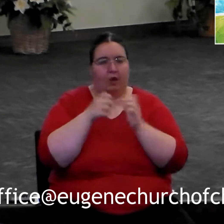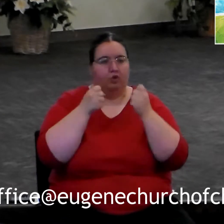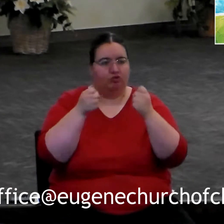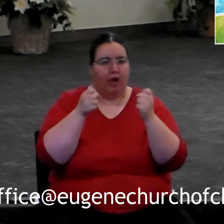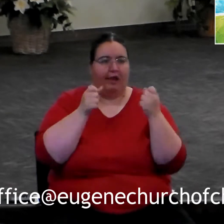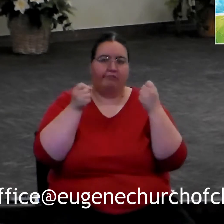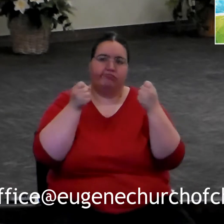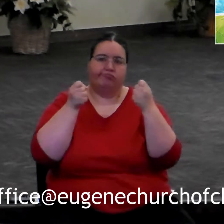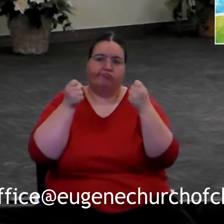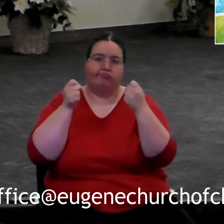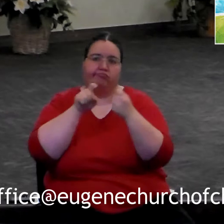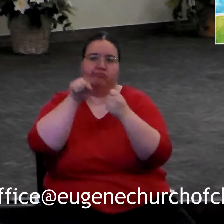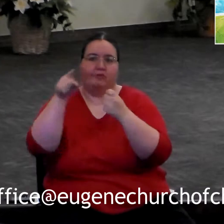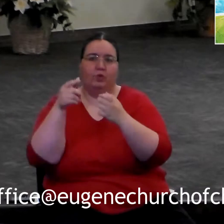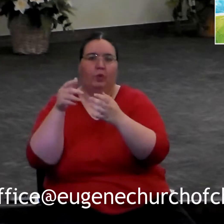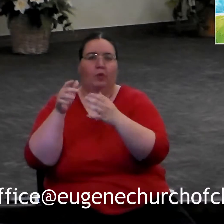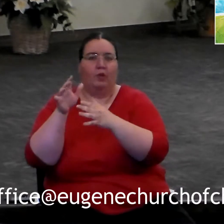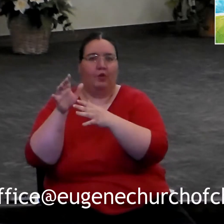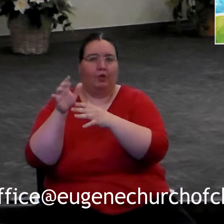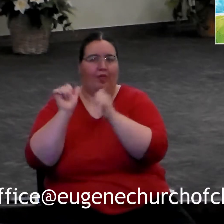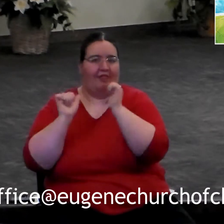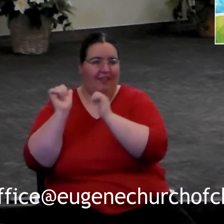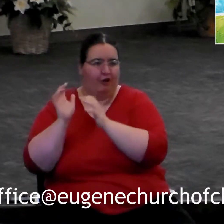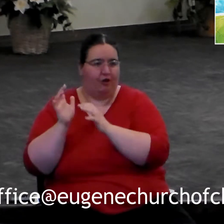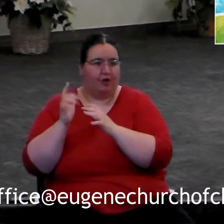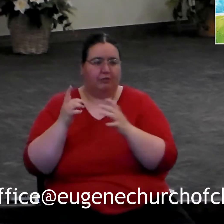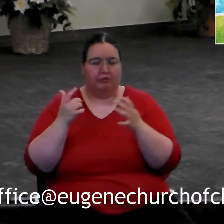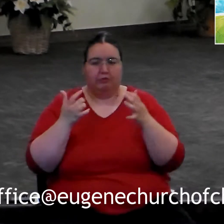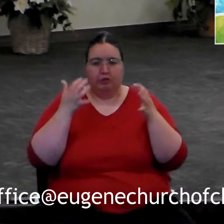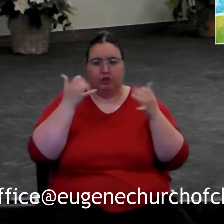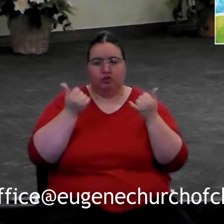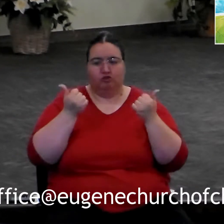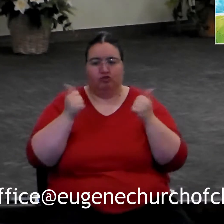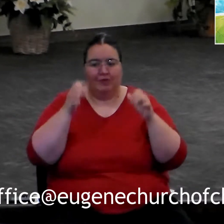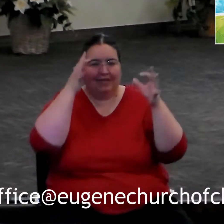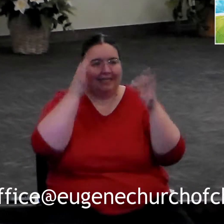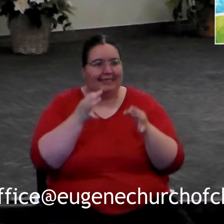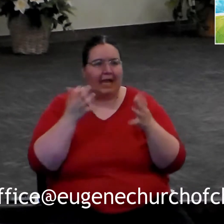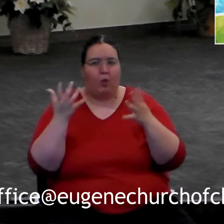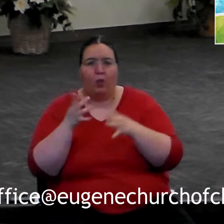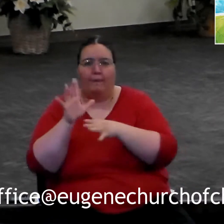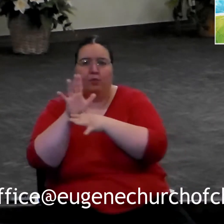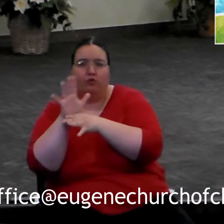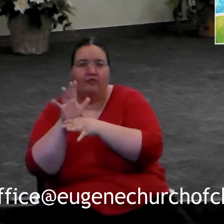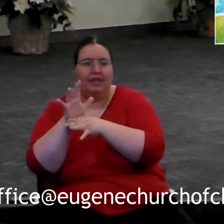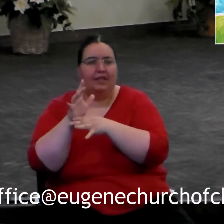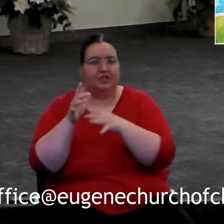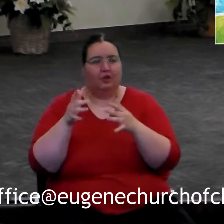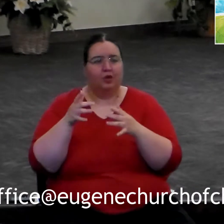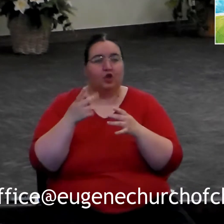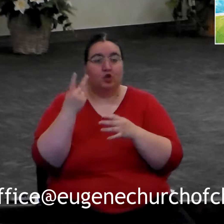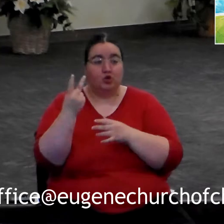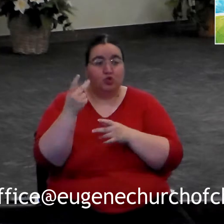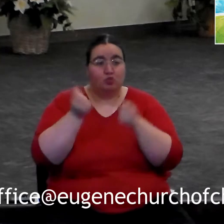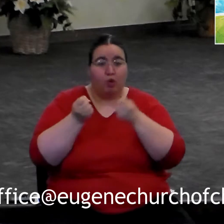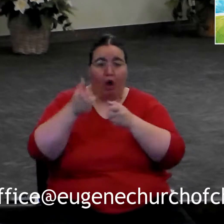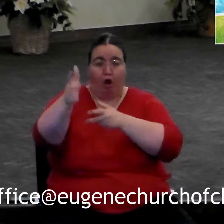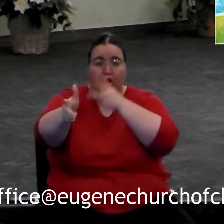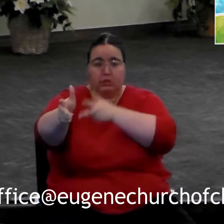make the decision of what we're going to see and when we're going to see it between two cars via cell phone with a spotty signal. All I want to know is what the plan